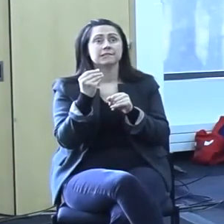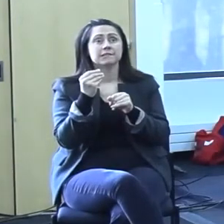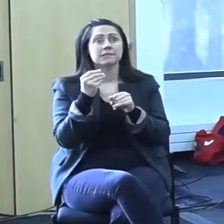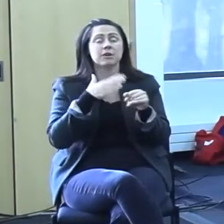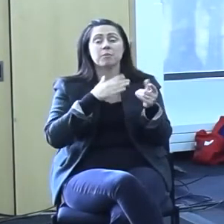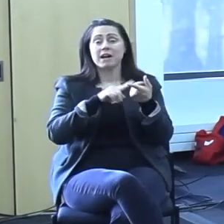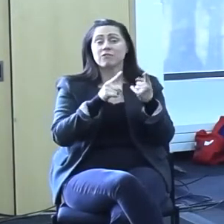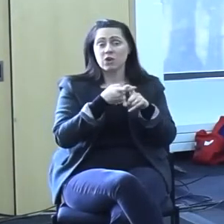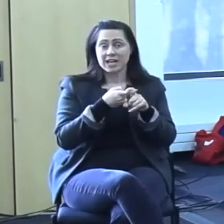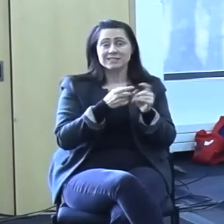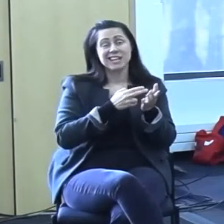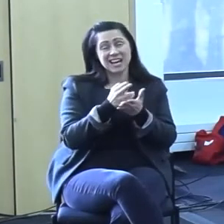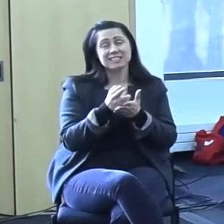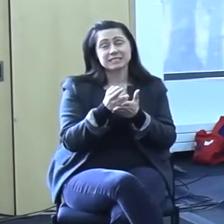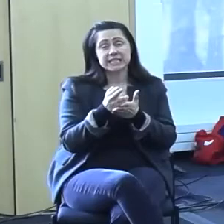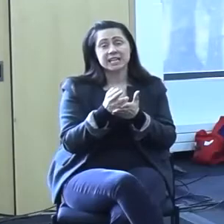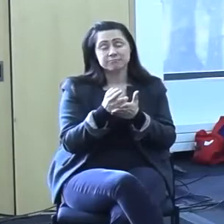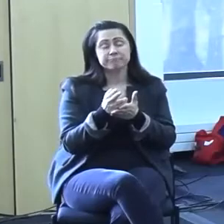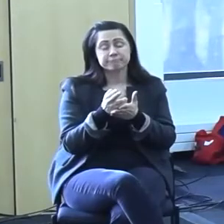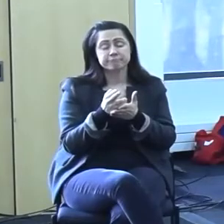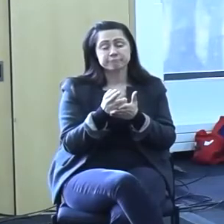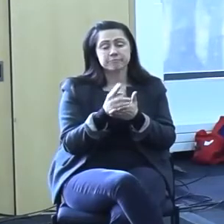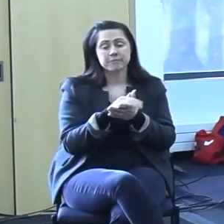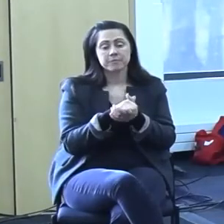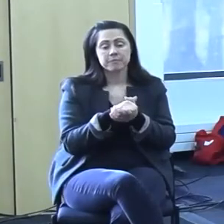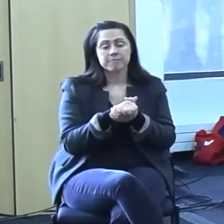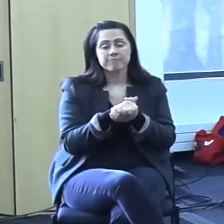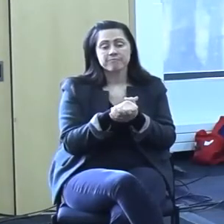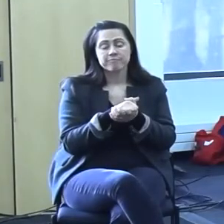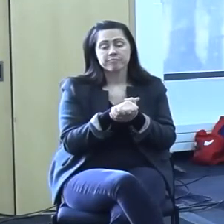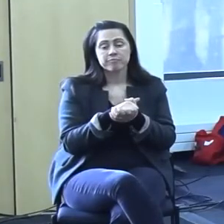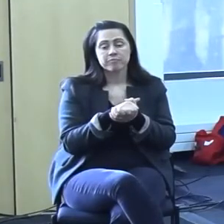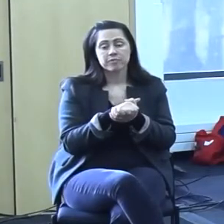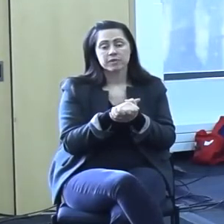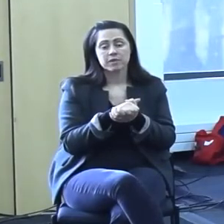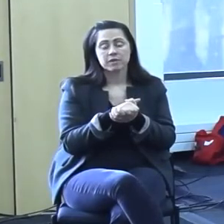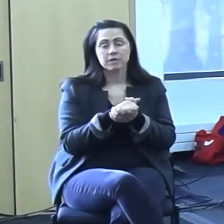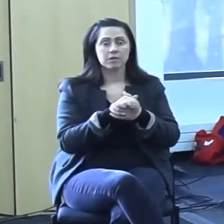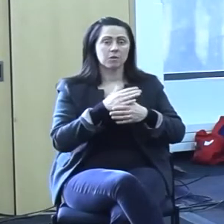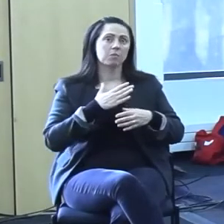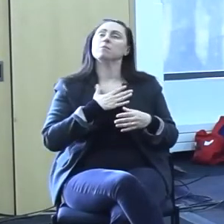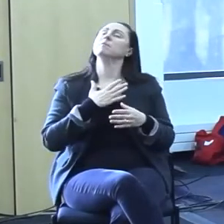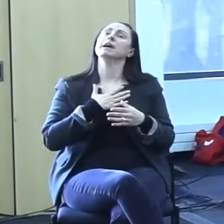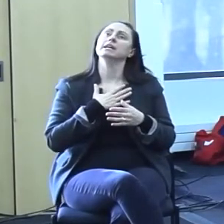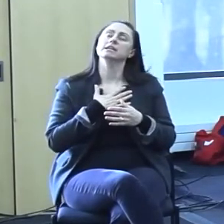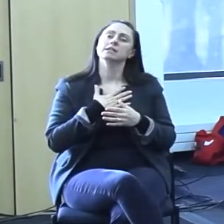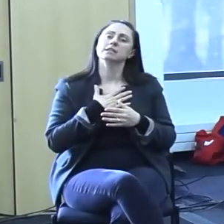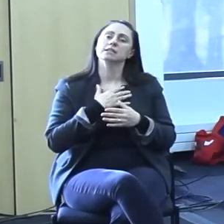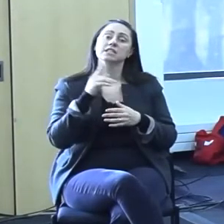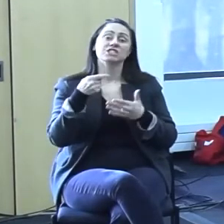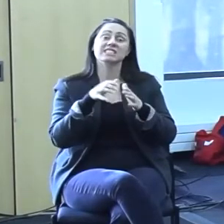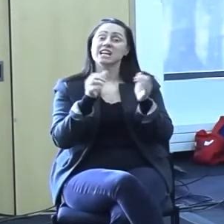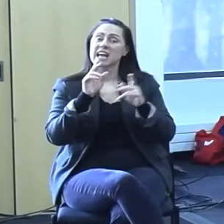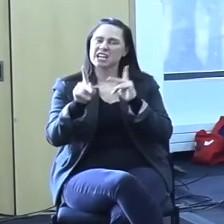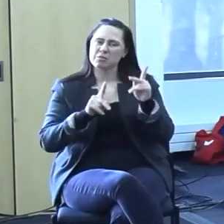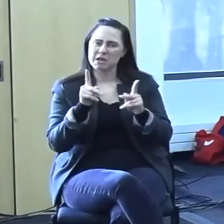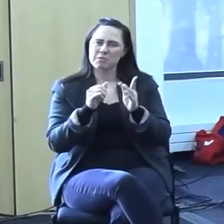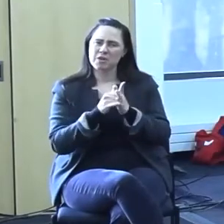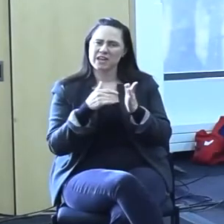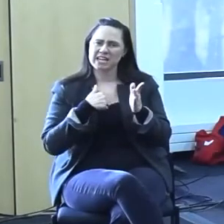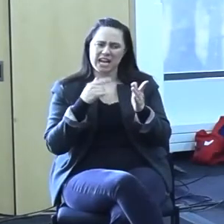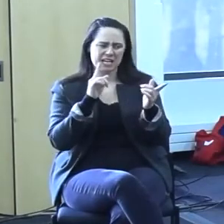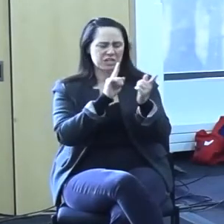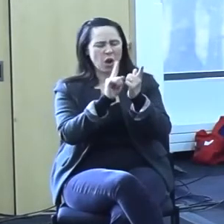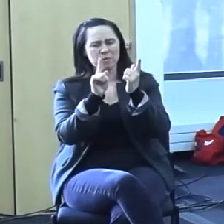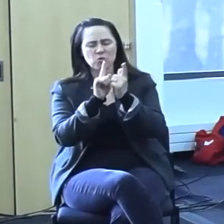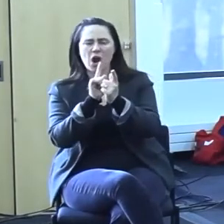my friends. Honestly, my like just a lot of people that I come